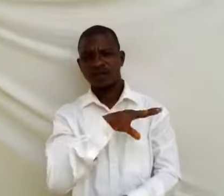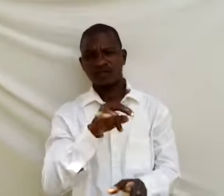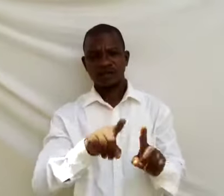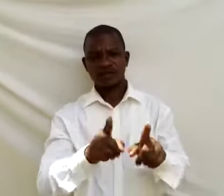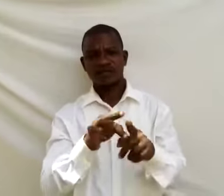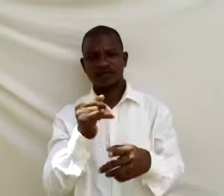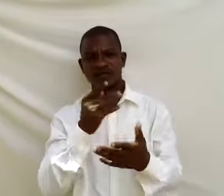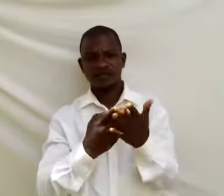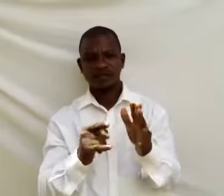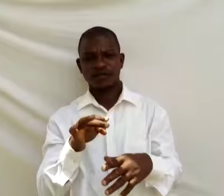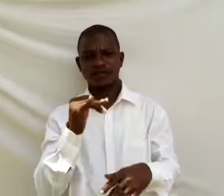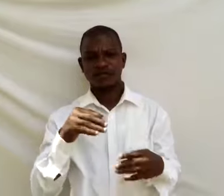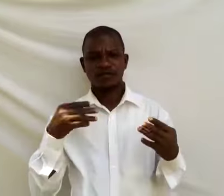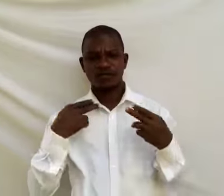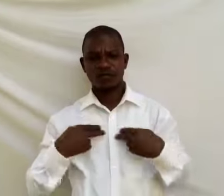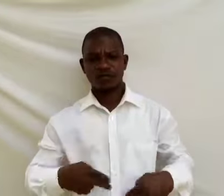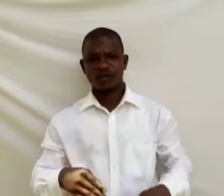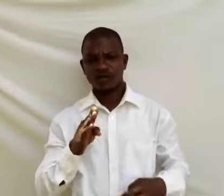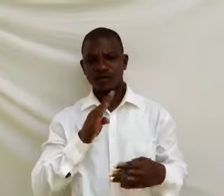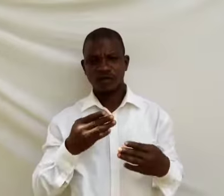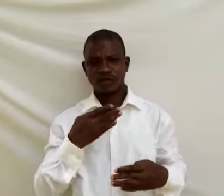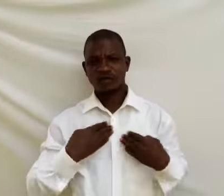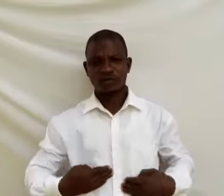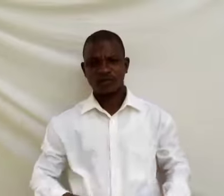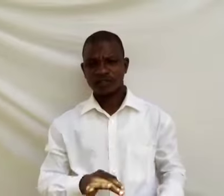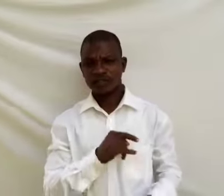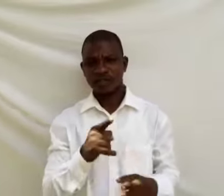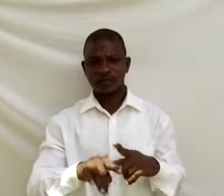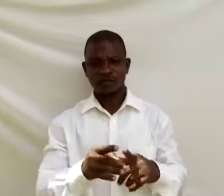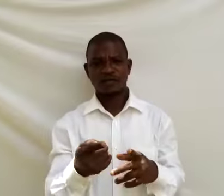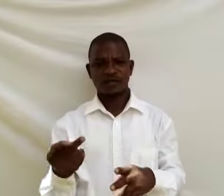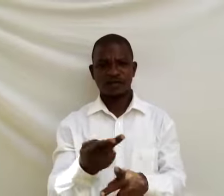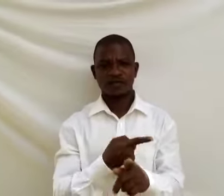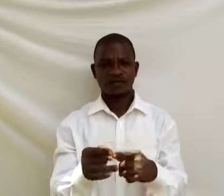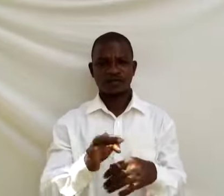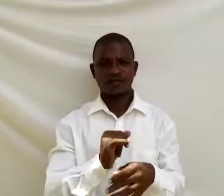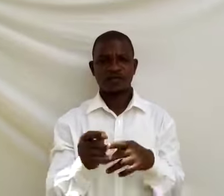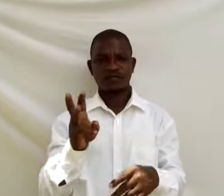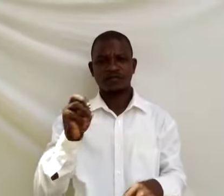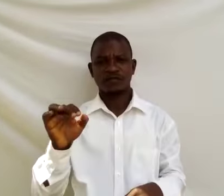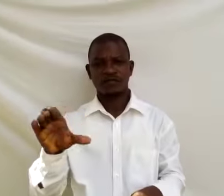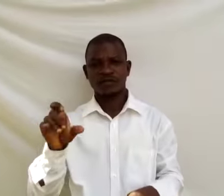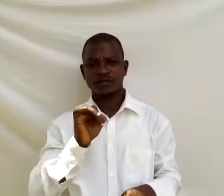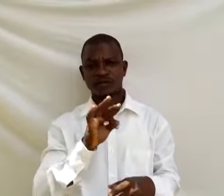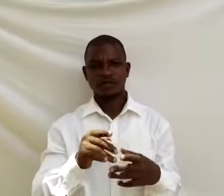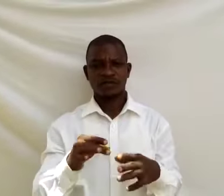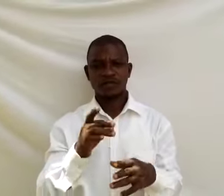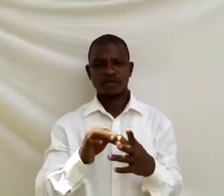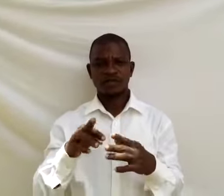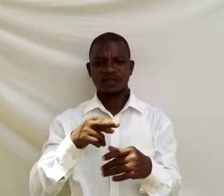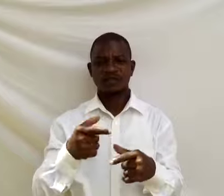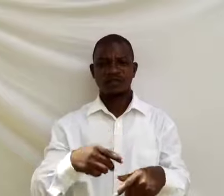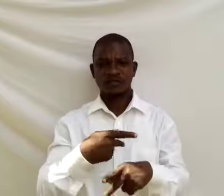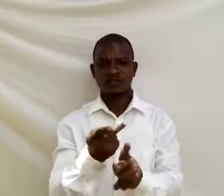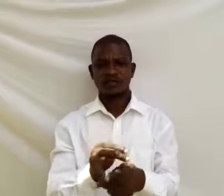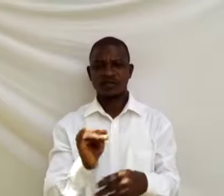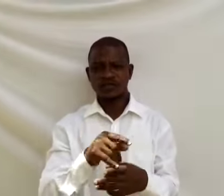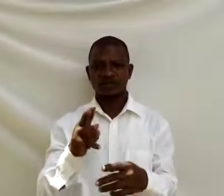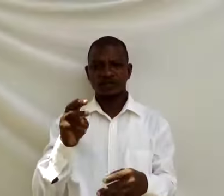parts of human body, and multiplying the microorganism by letting it reproduce in predetermined